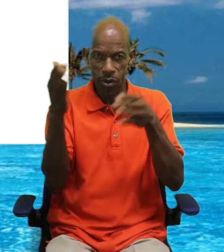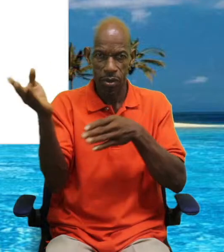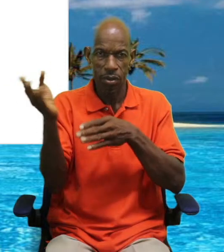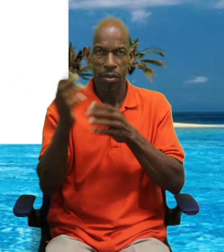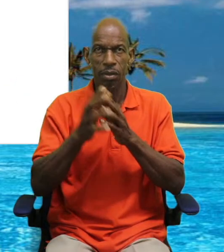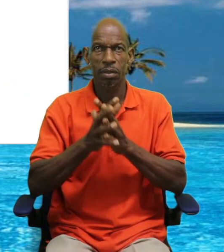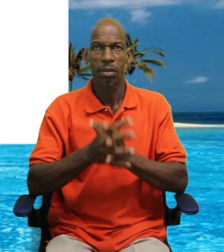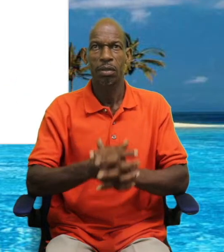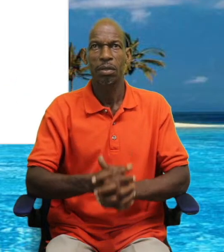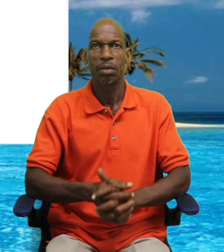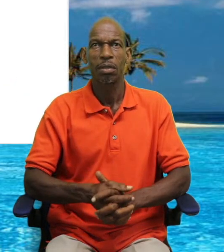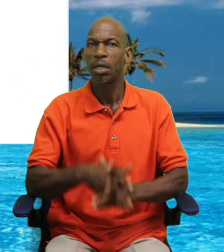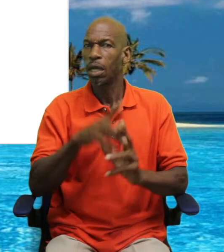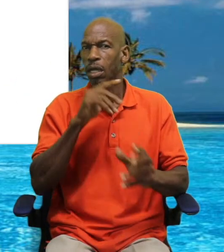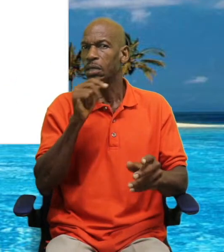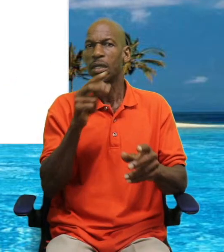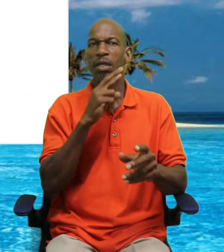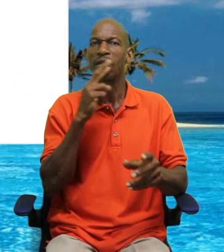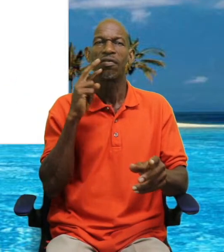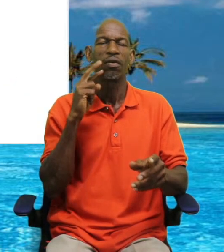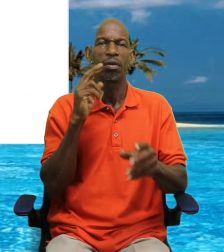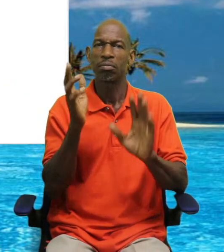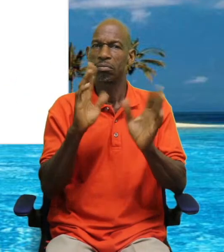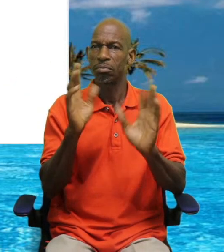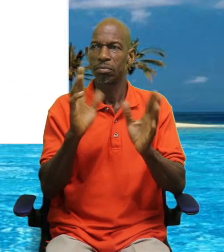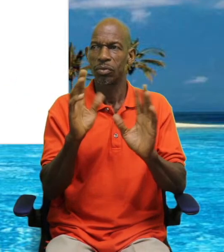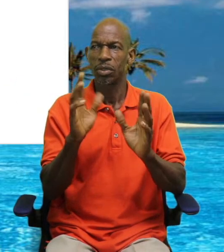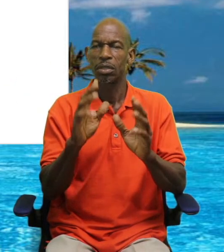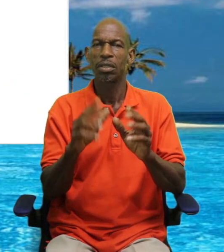The subject, not the verb. Don't spell the verb.